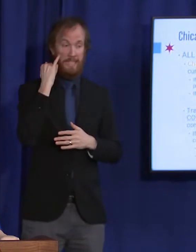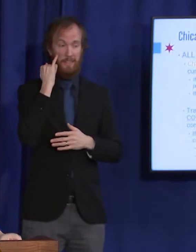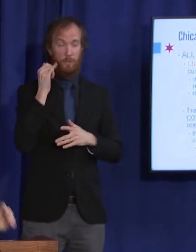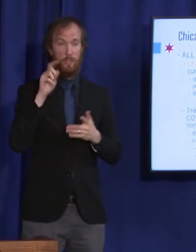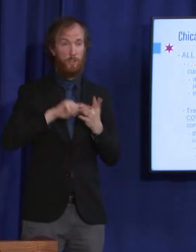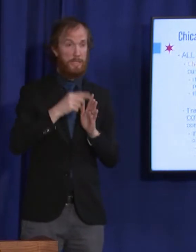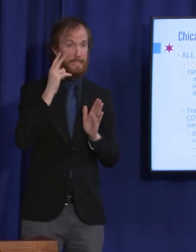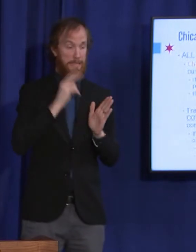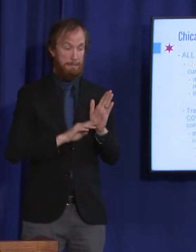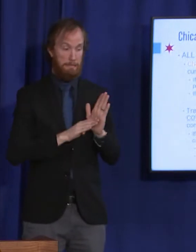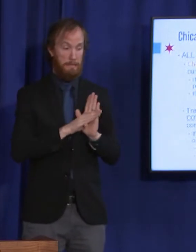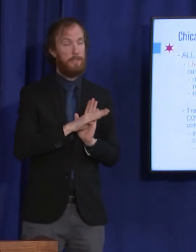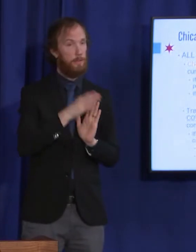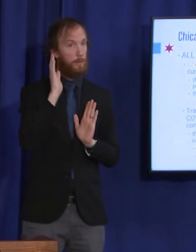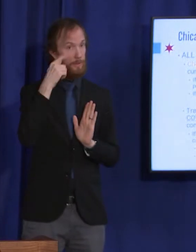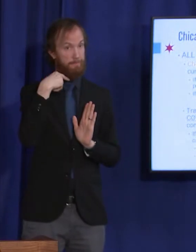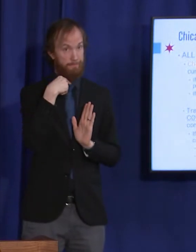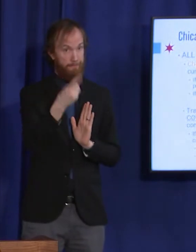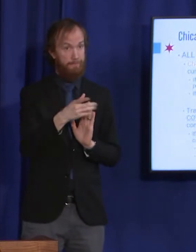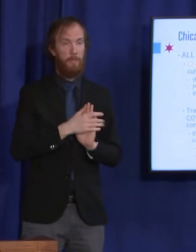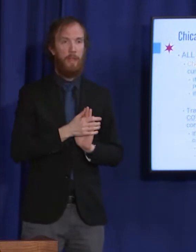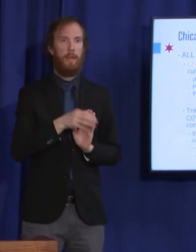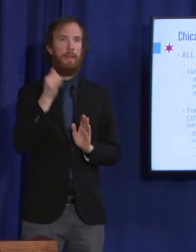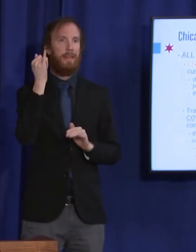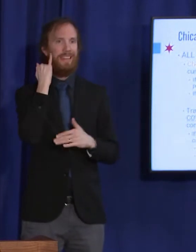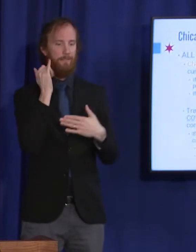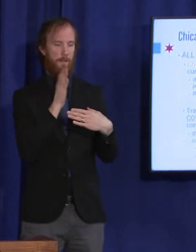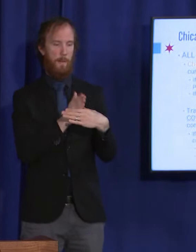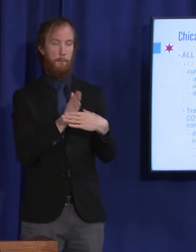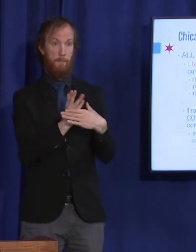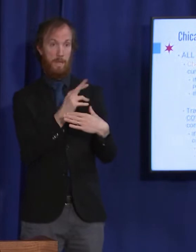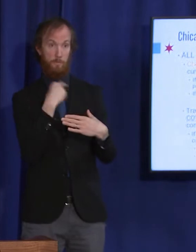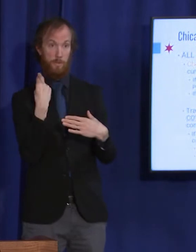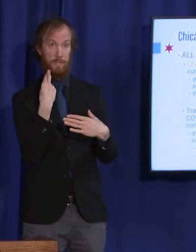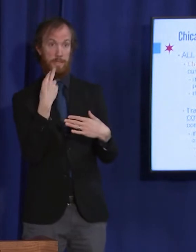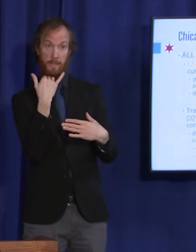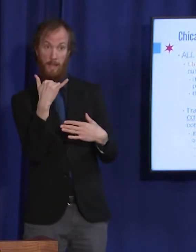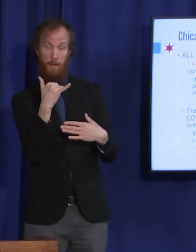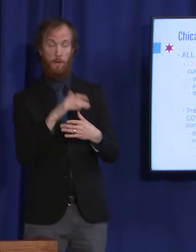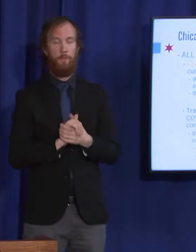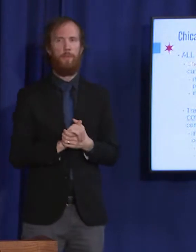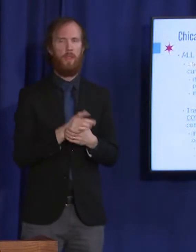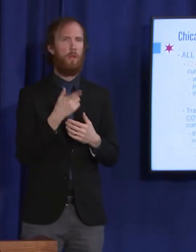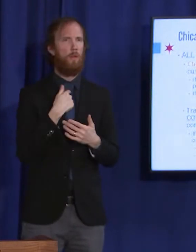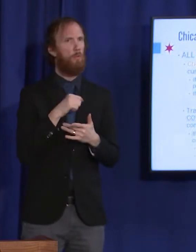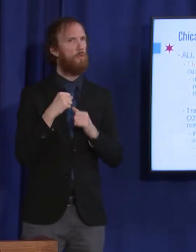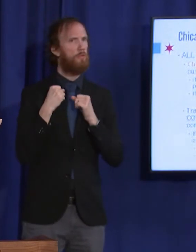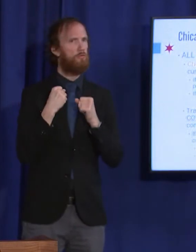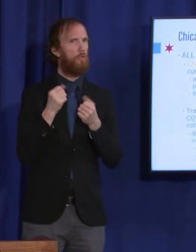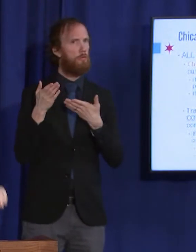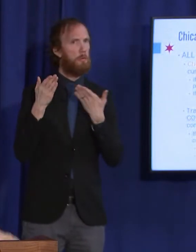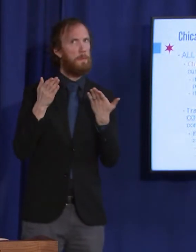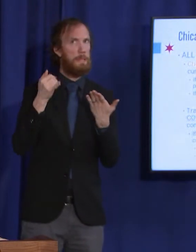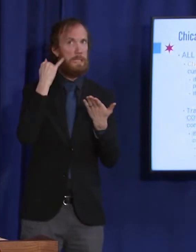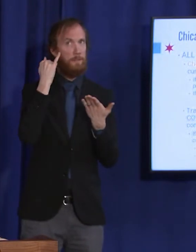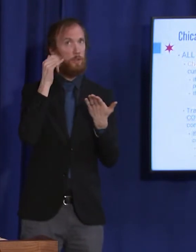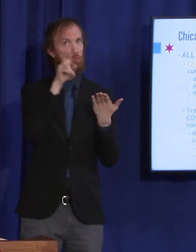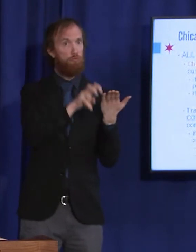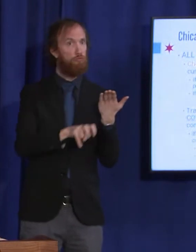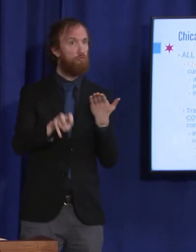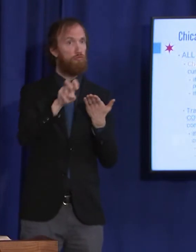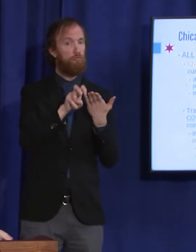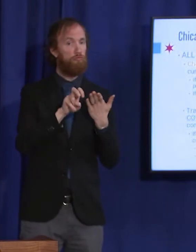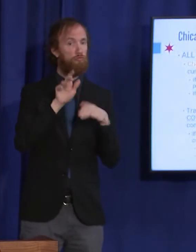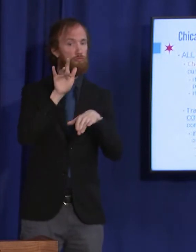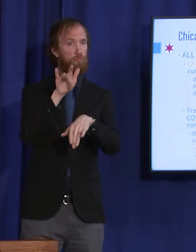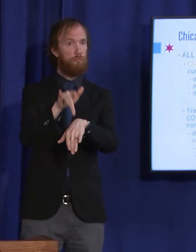have awareness. And if the areas are in that medium risk, that yellow, we strongly recommend, especially when you're traveling, think about putting on a mask in